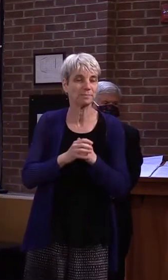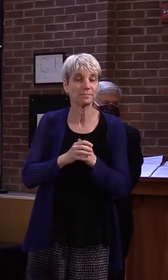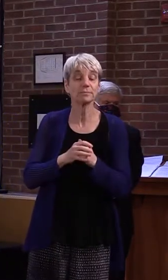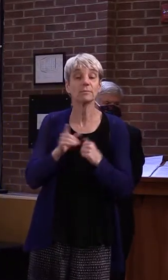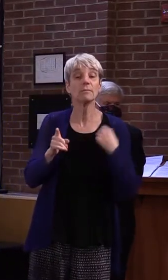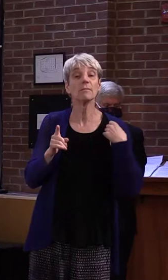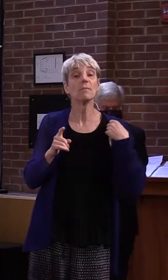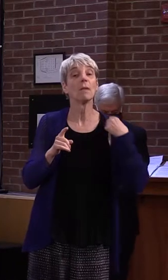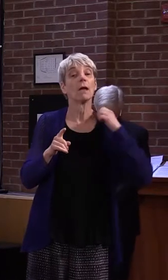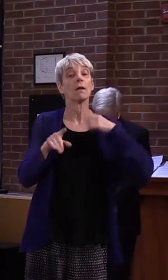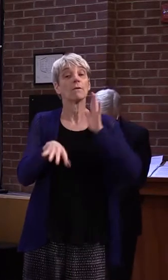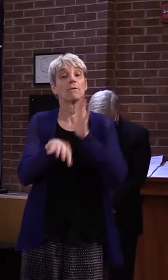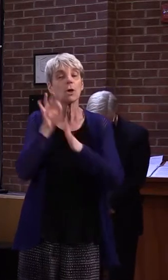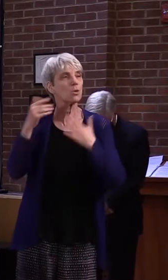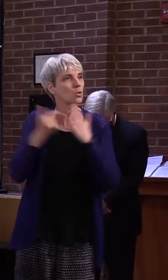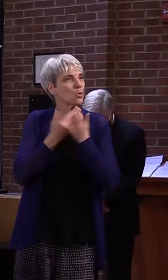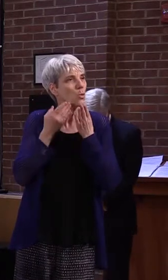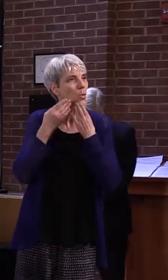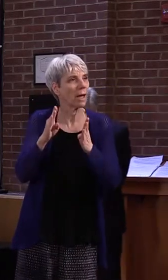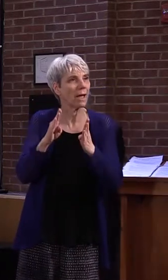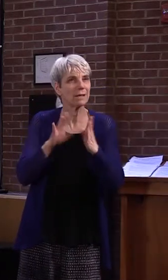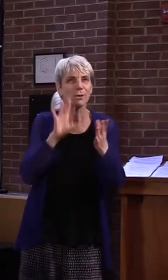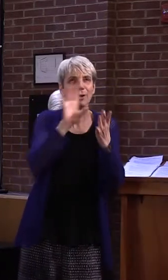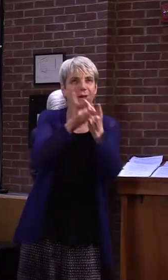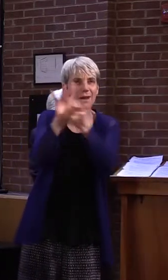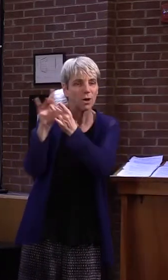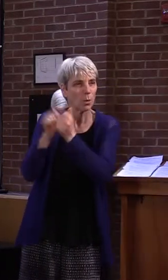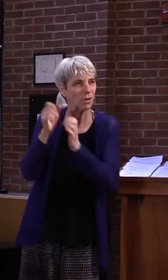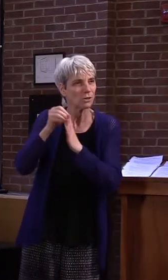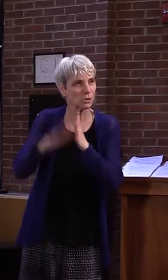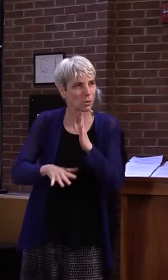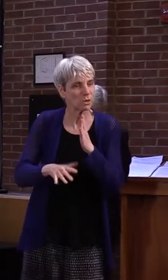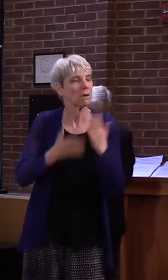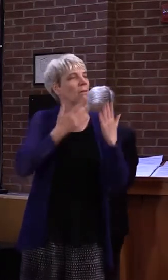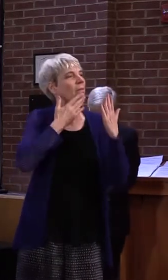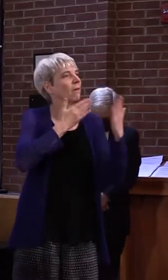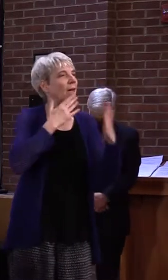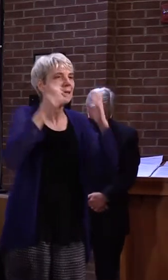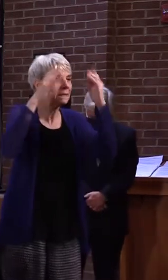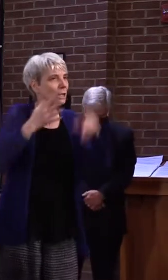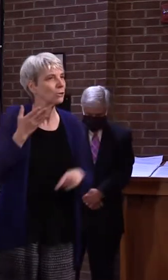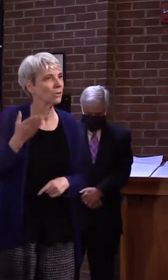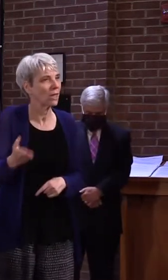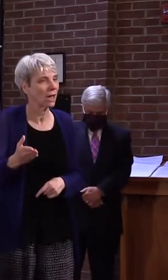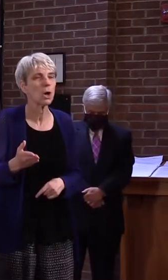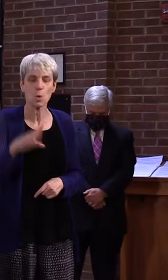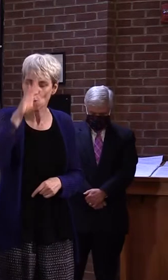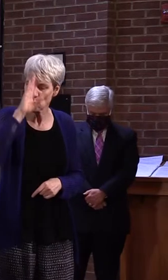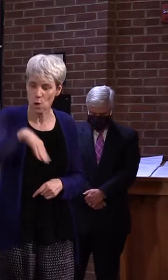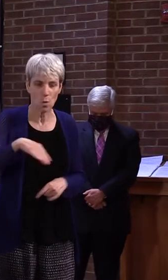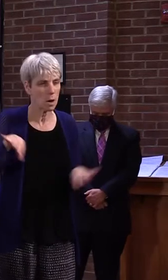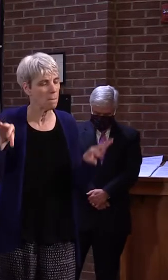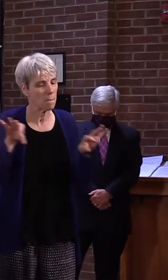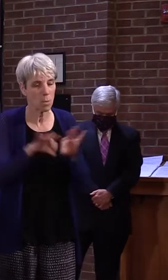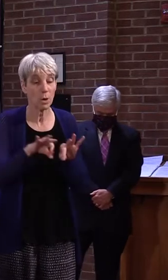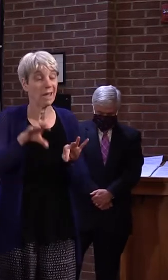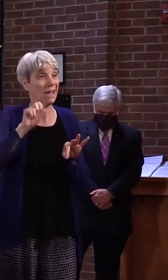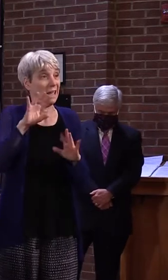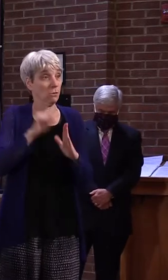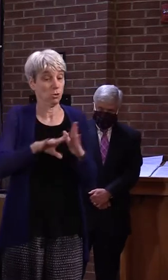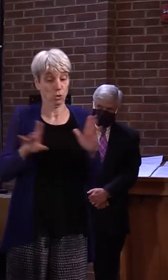innovation was stimulated by a strong commitment on the part of the faculty that they needed to take advantage of every opportunity to work in person with their